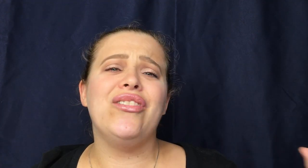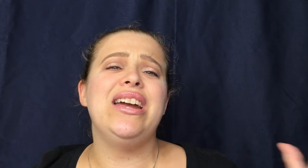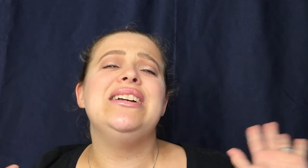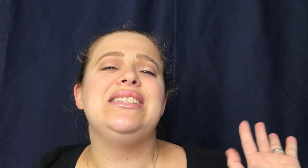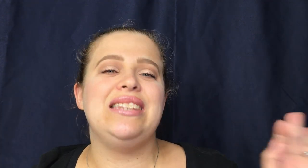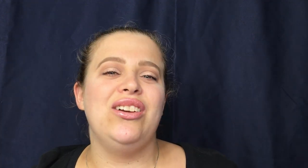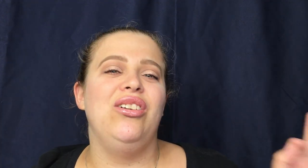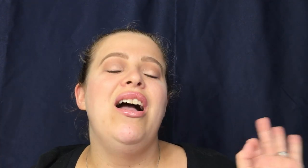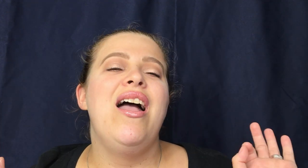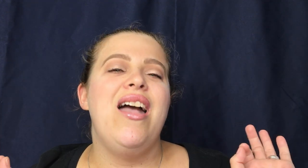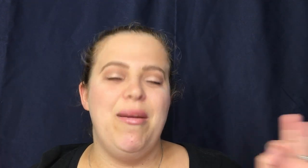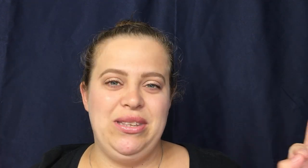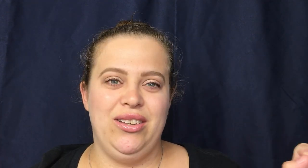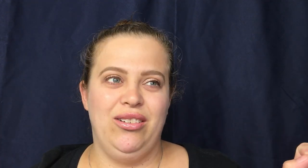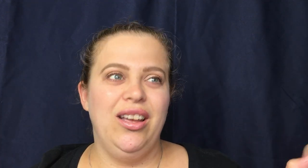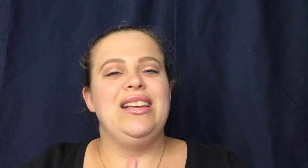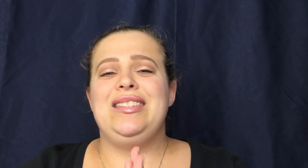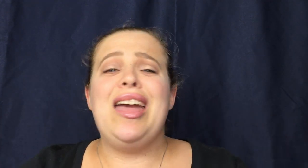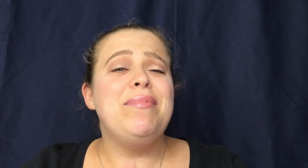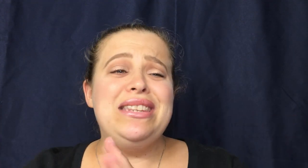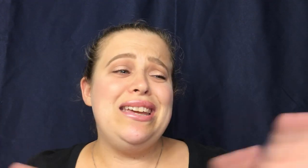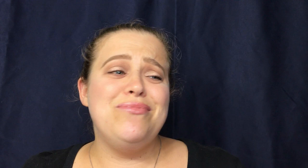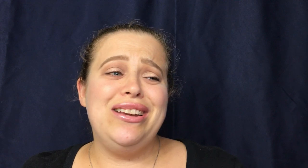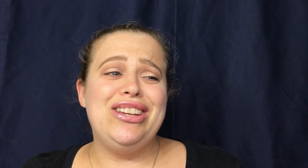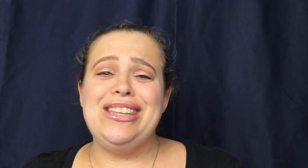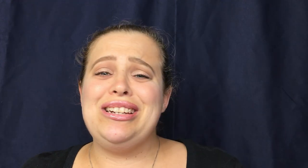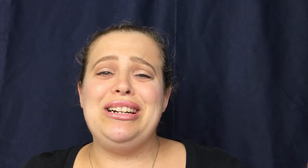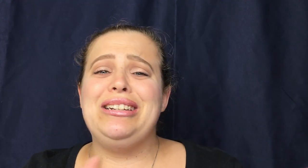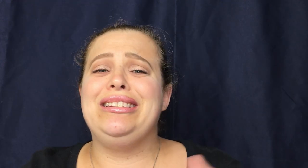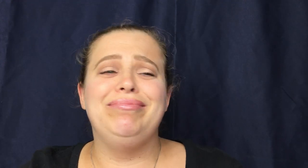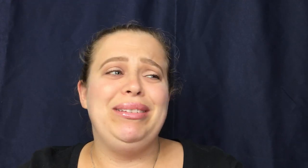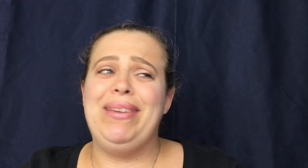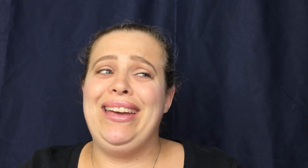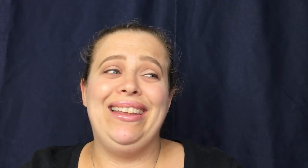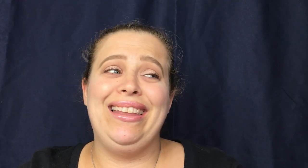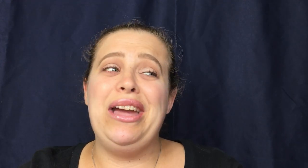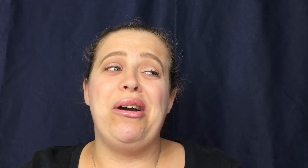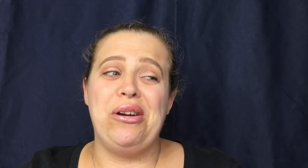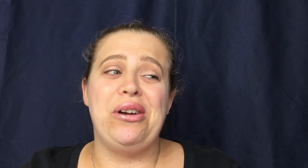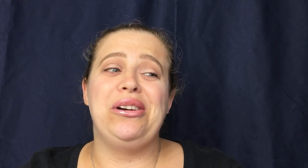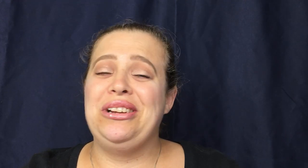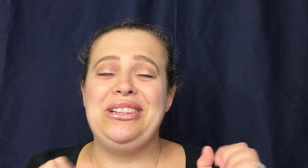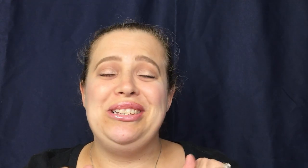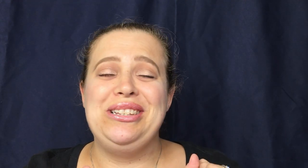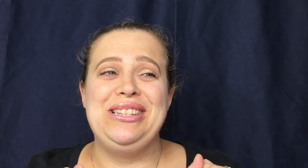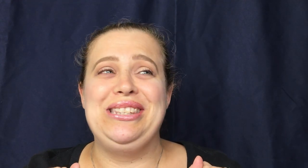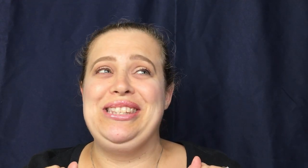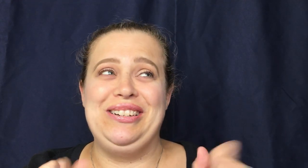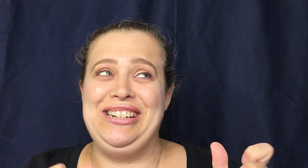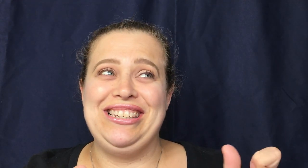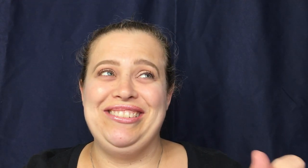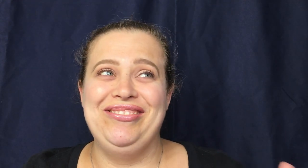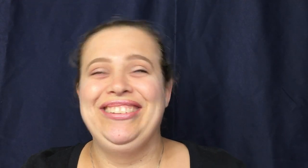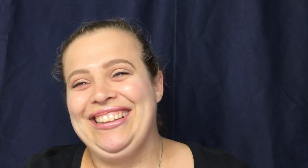every single episode. Sam and Dean Winchester, man, they are so